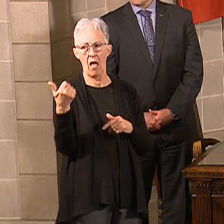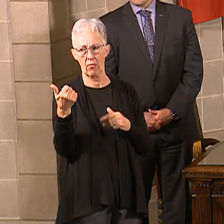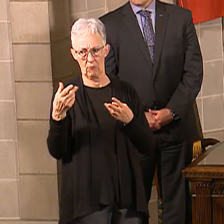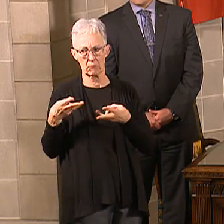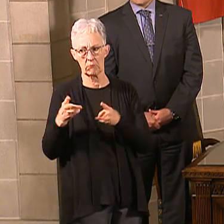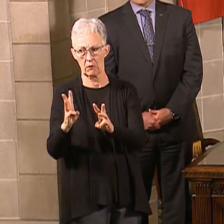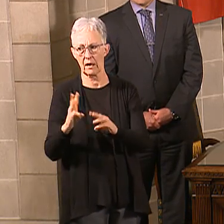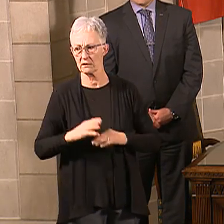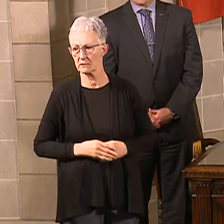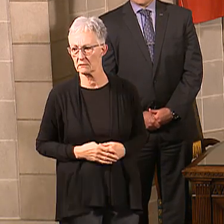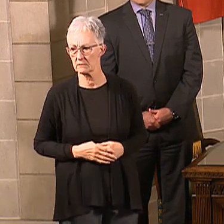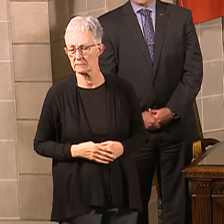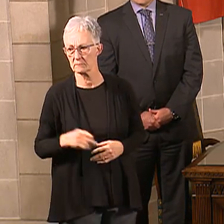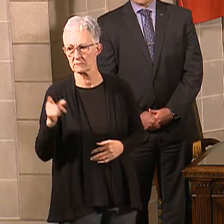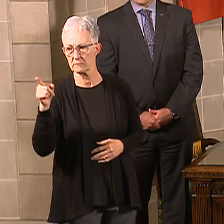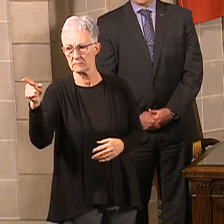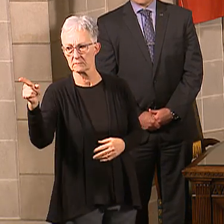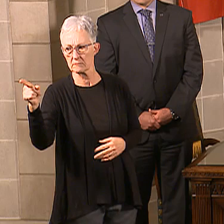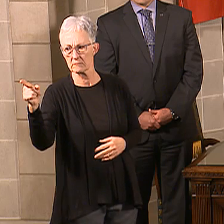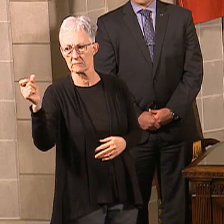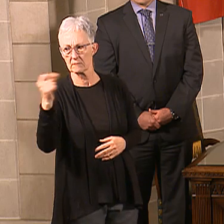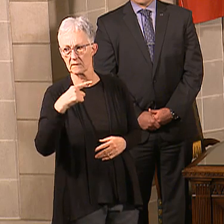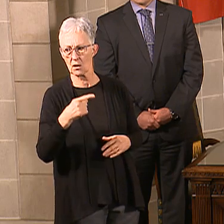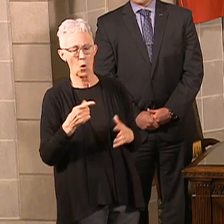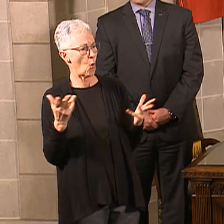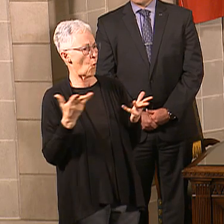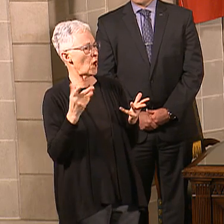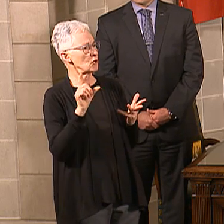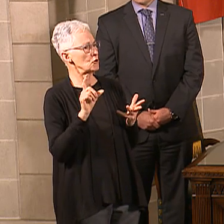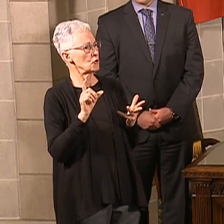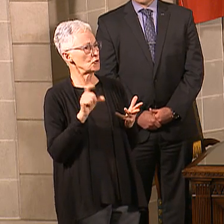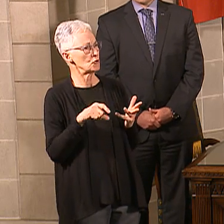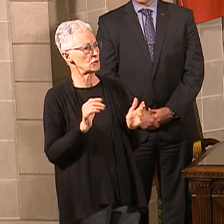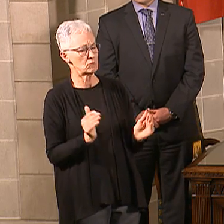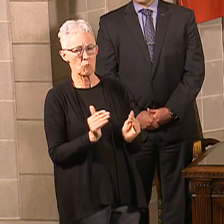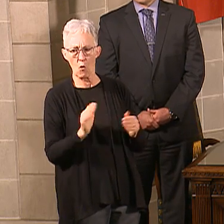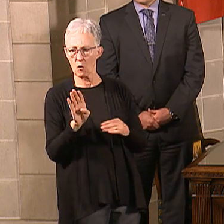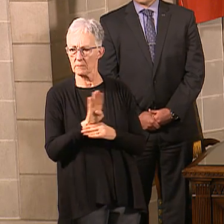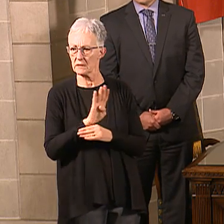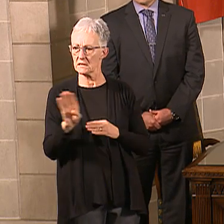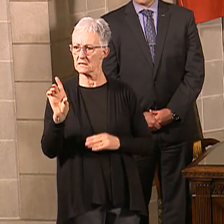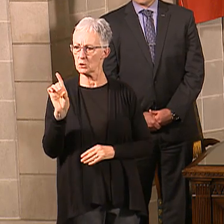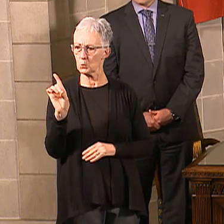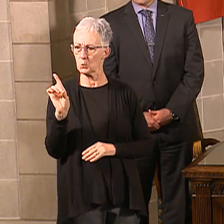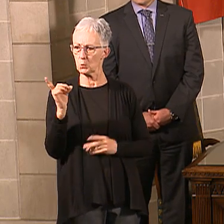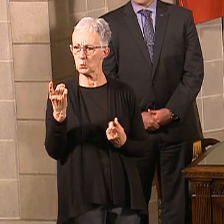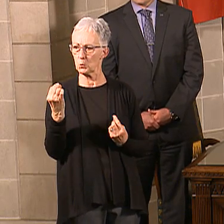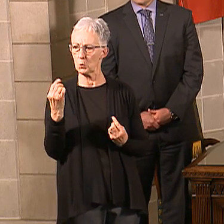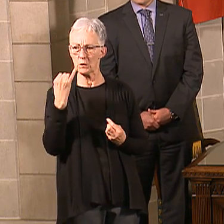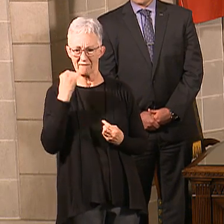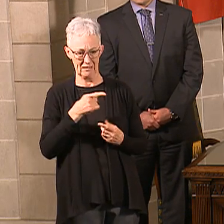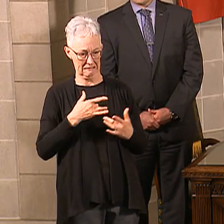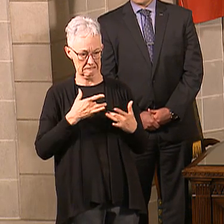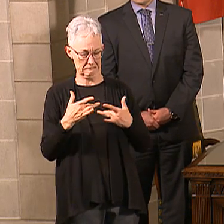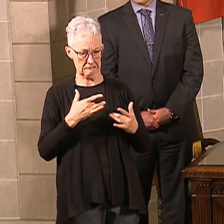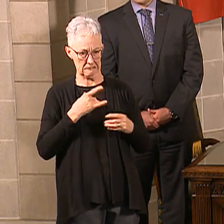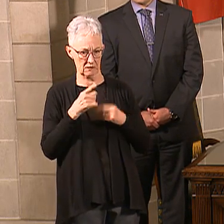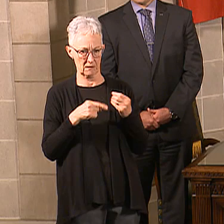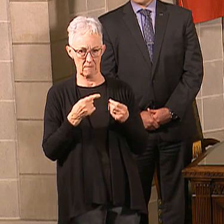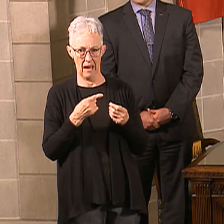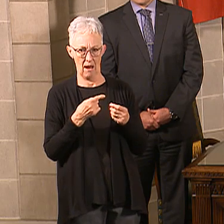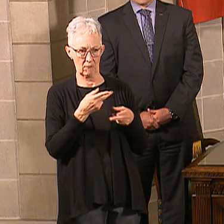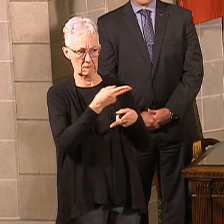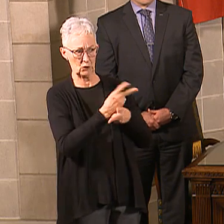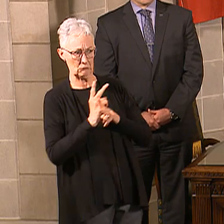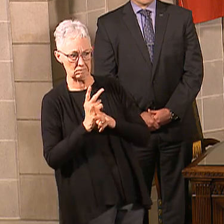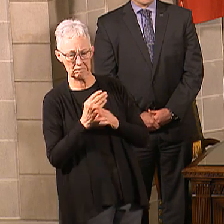Governor, what should small businesses do that are maybe concerned about taking out loans during this time when they have to shut down, but they still